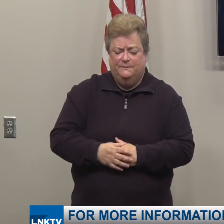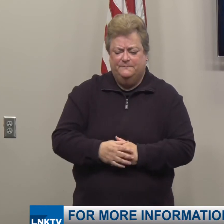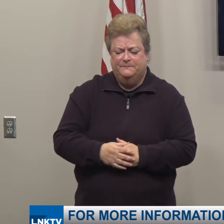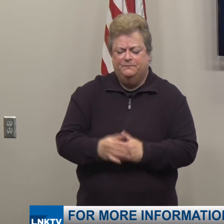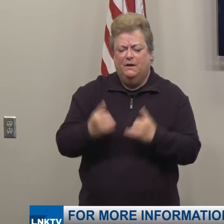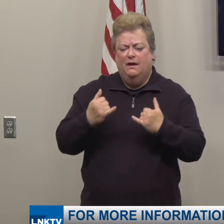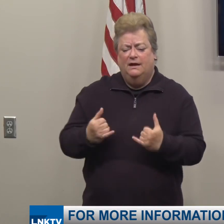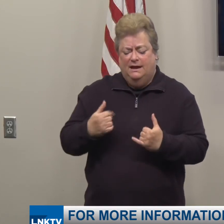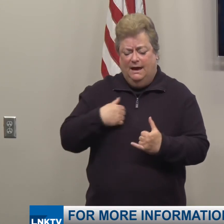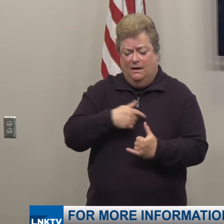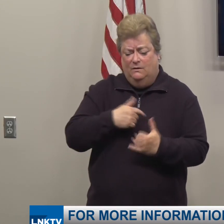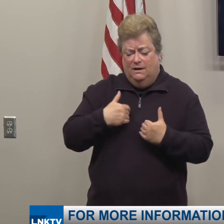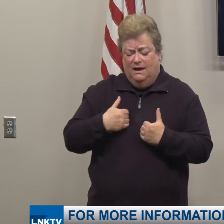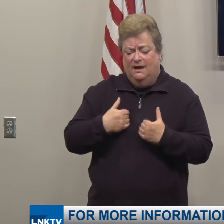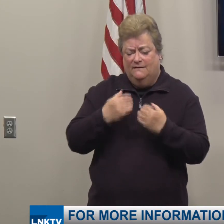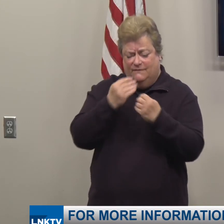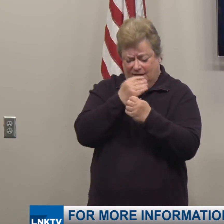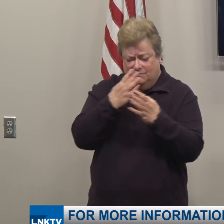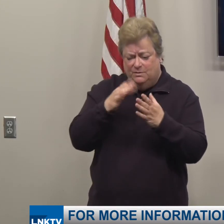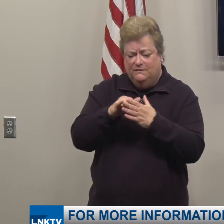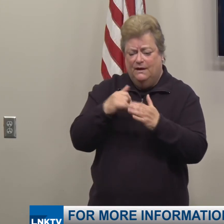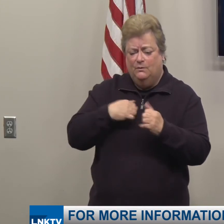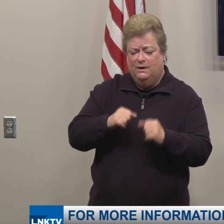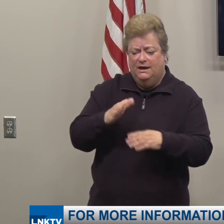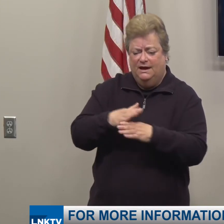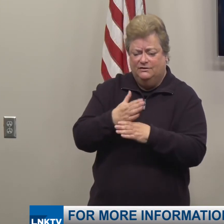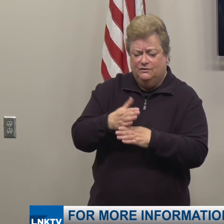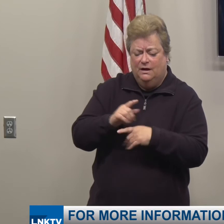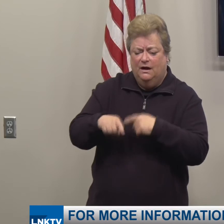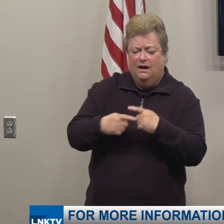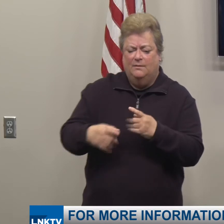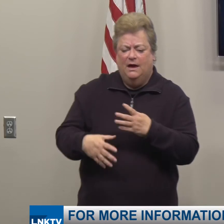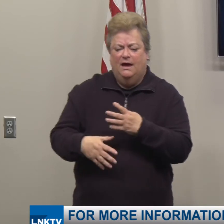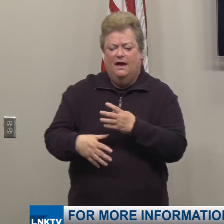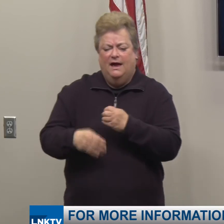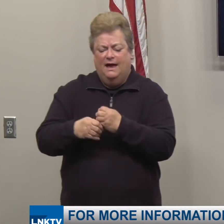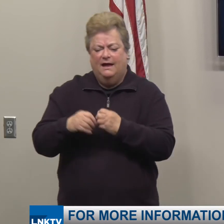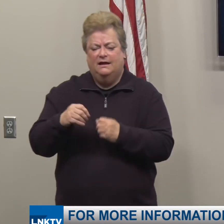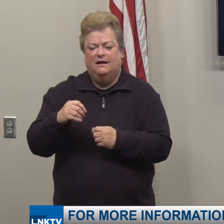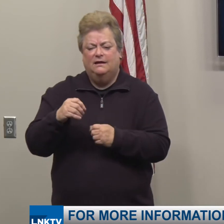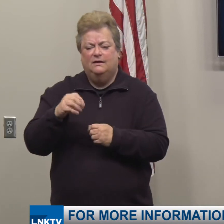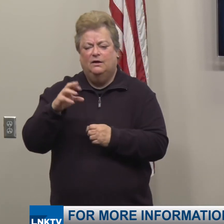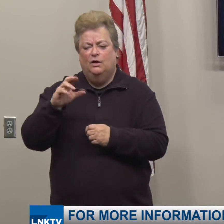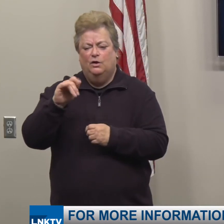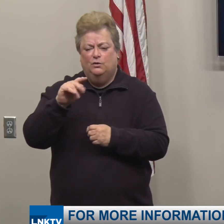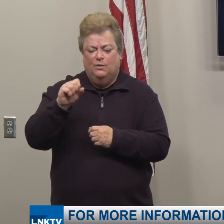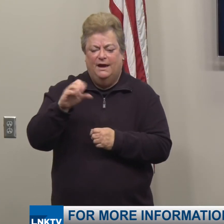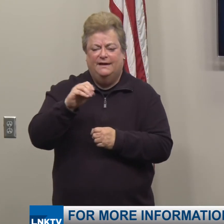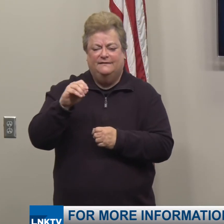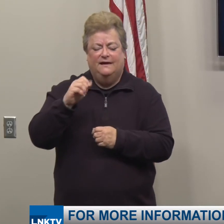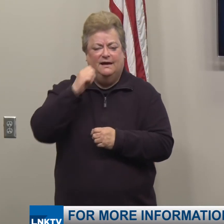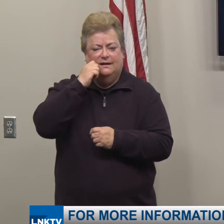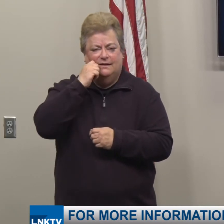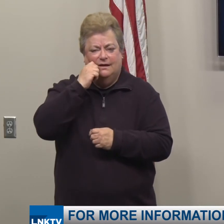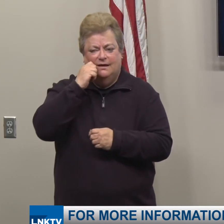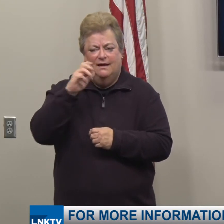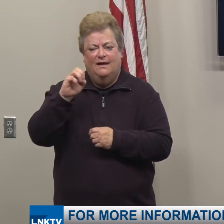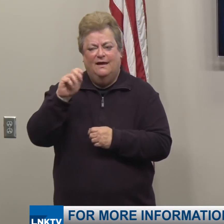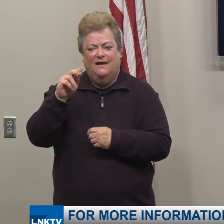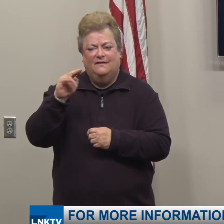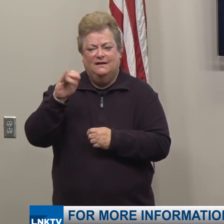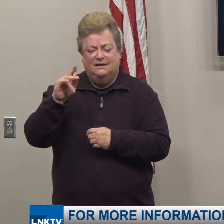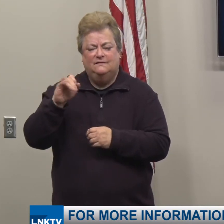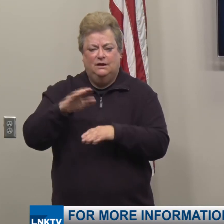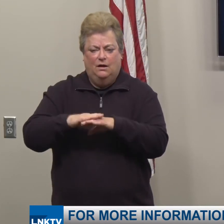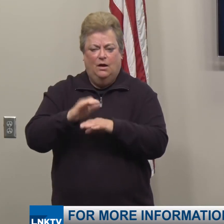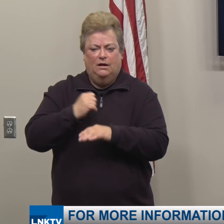with information that we can share about adding race and ethnicity to our information on our online